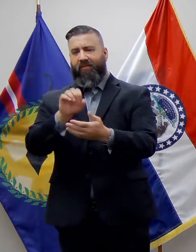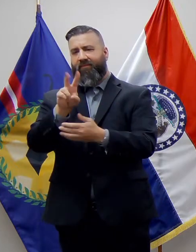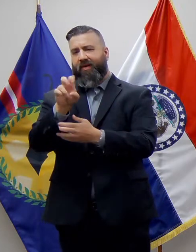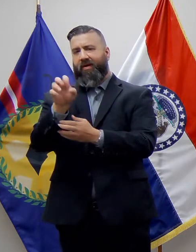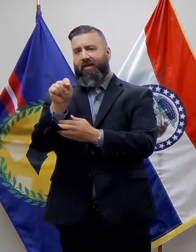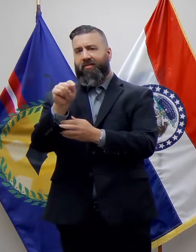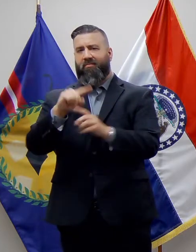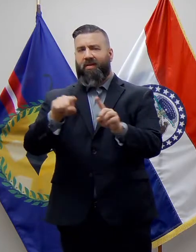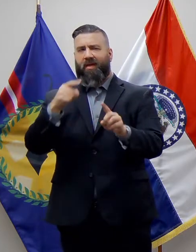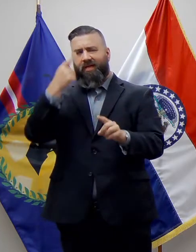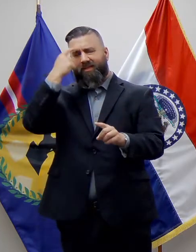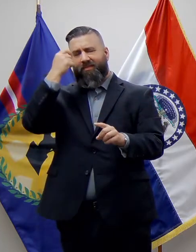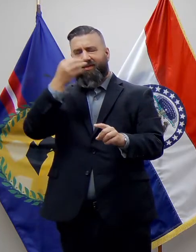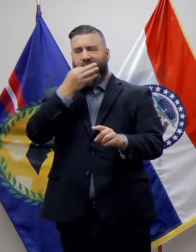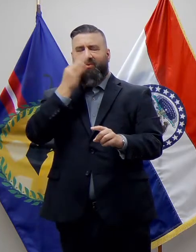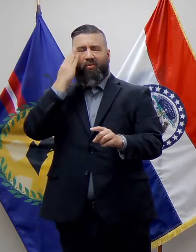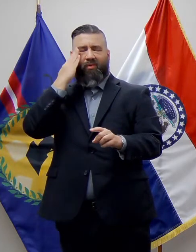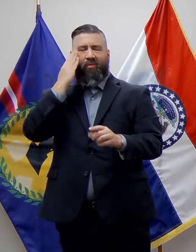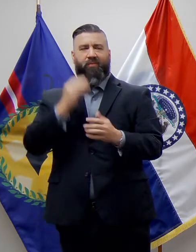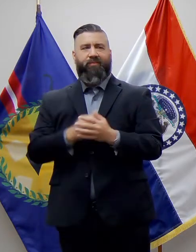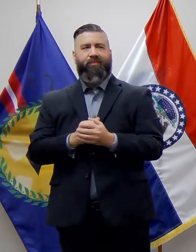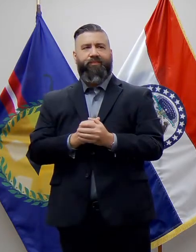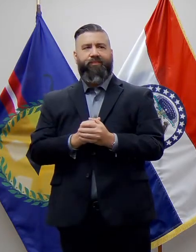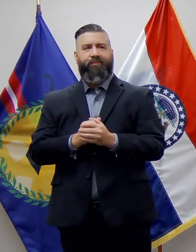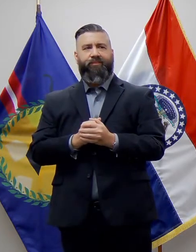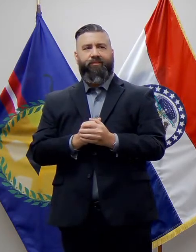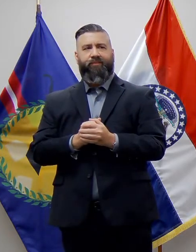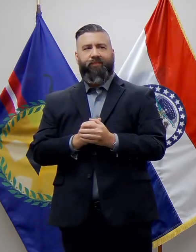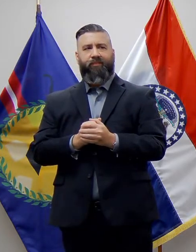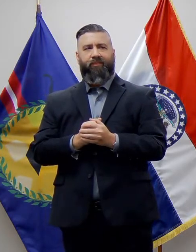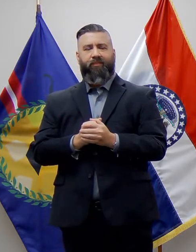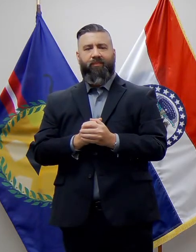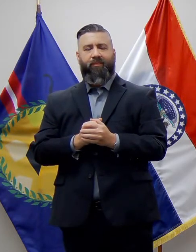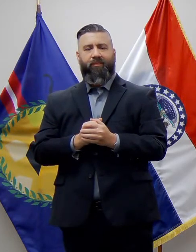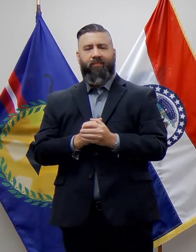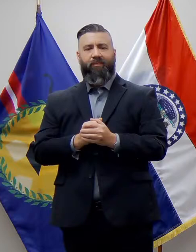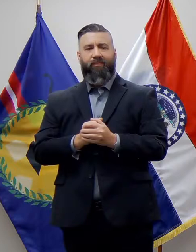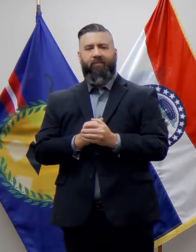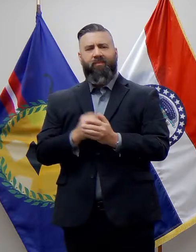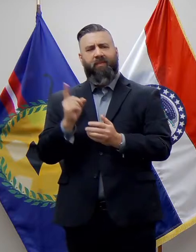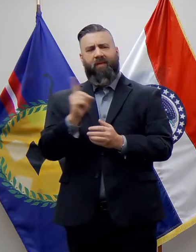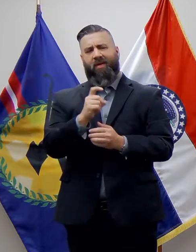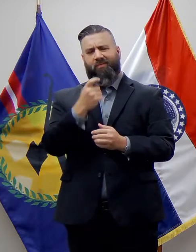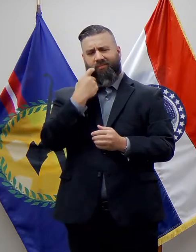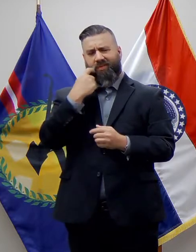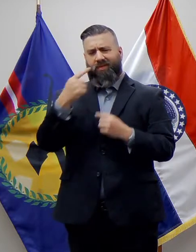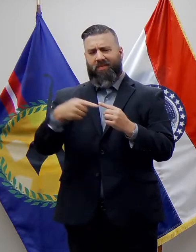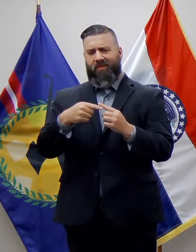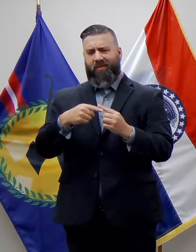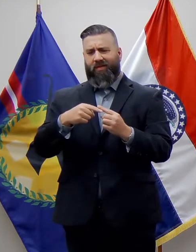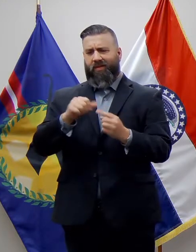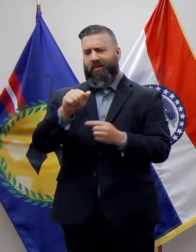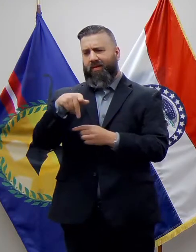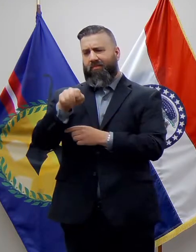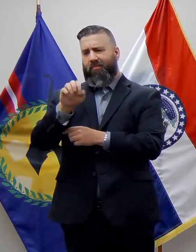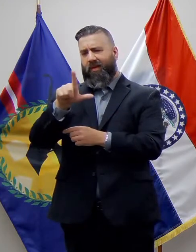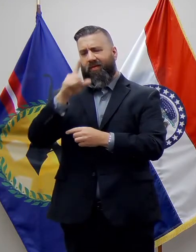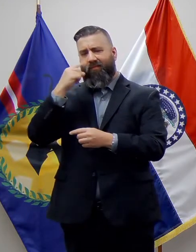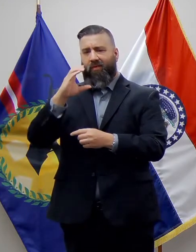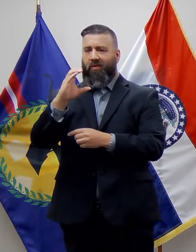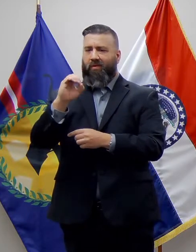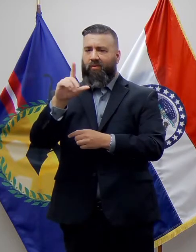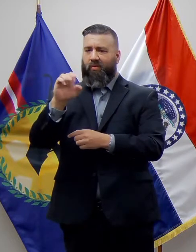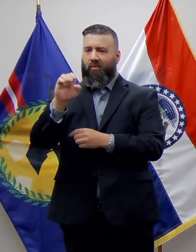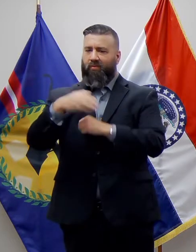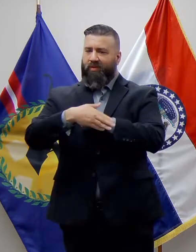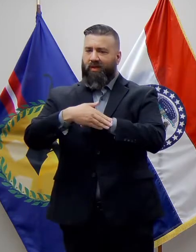we'll know. I've asked you at the last couple of meetings about the appeal situation with the Cole County ruling and how it puts the